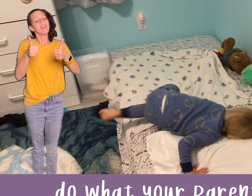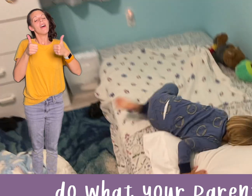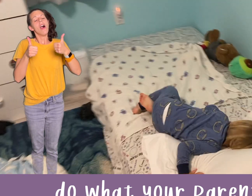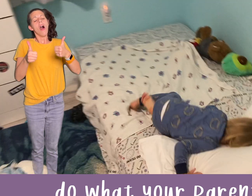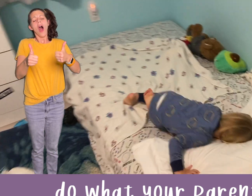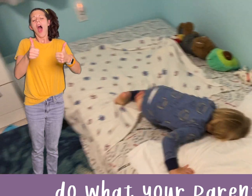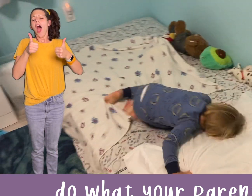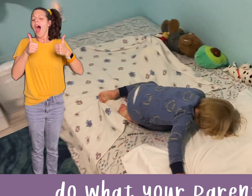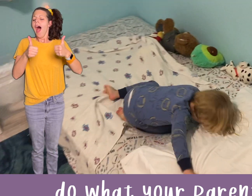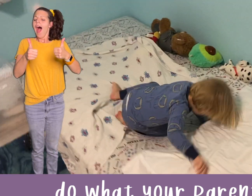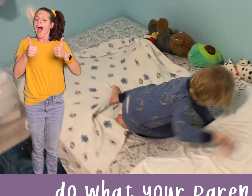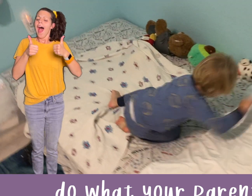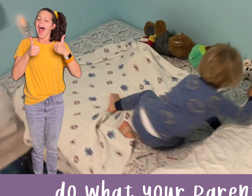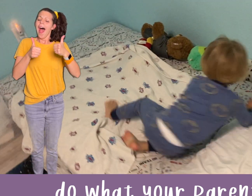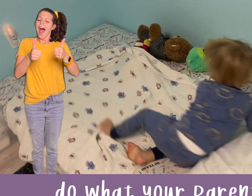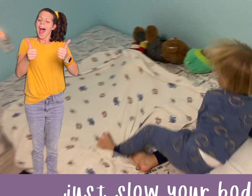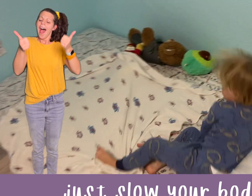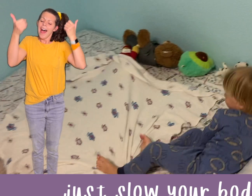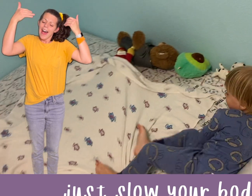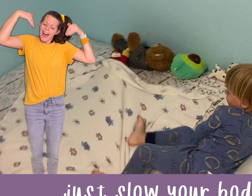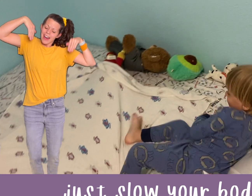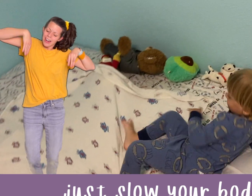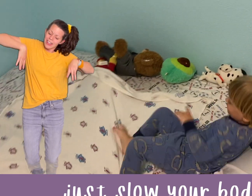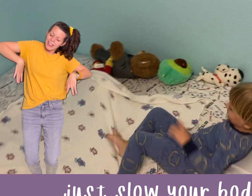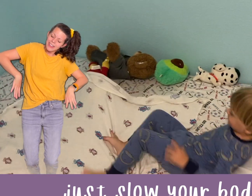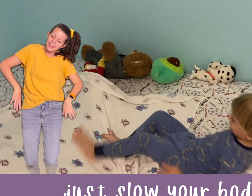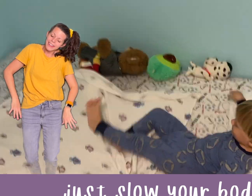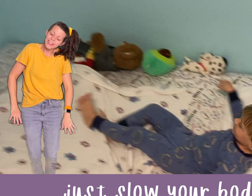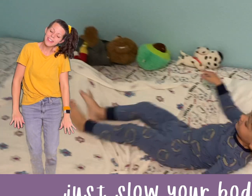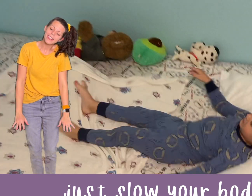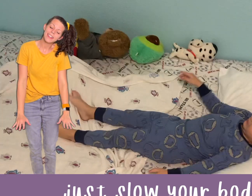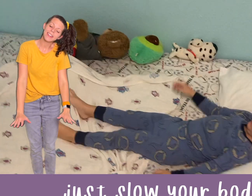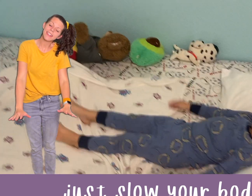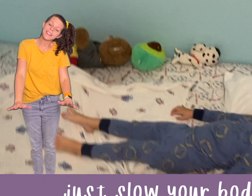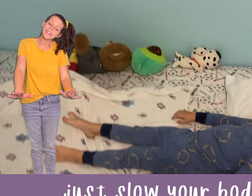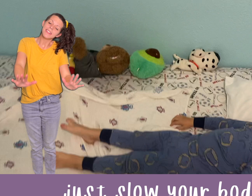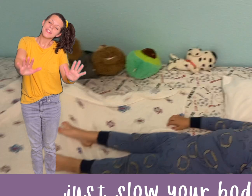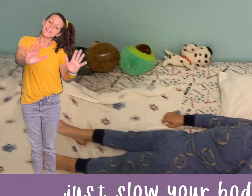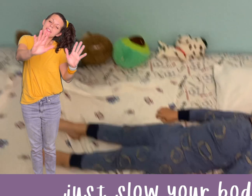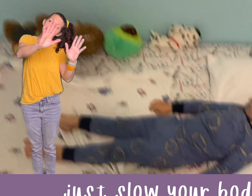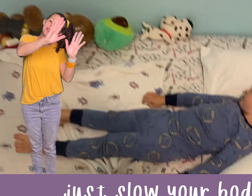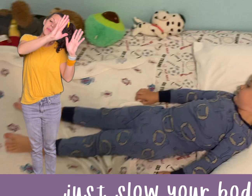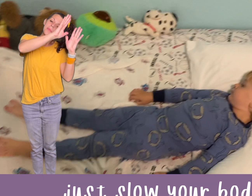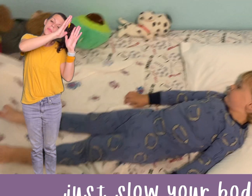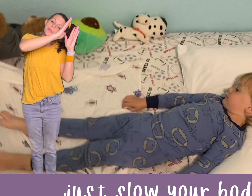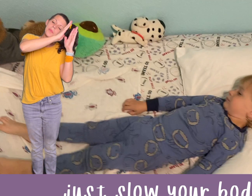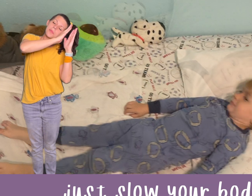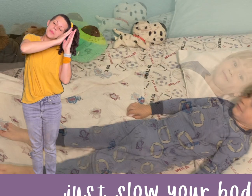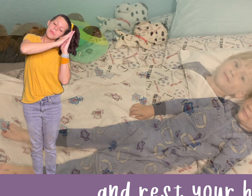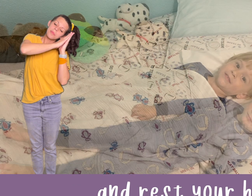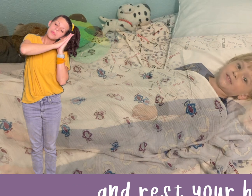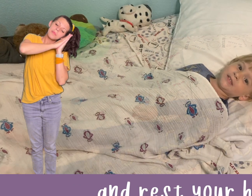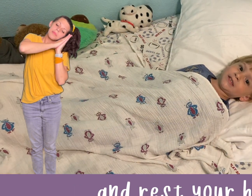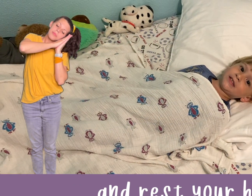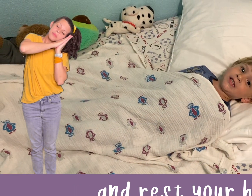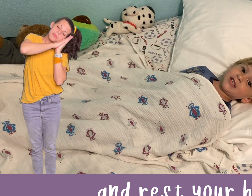parents said. Just slow your body down and rest